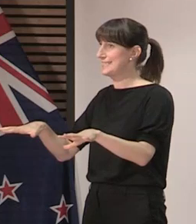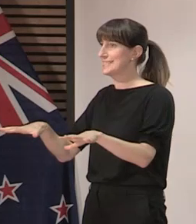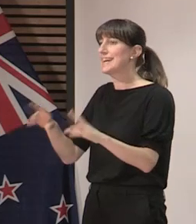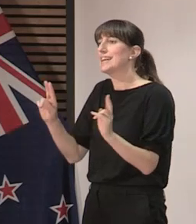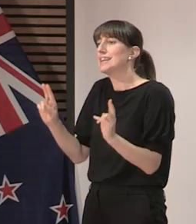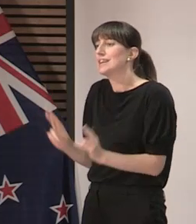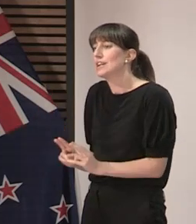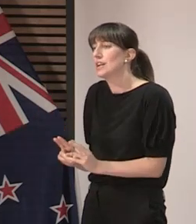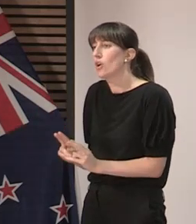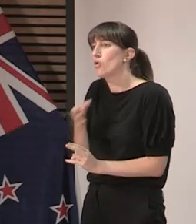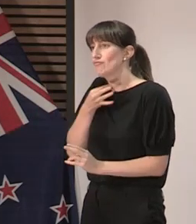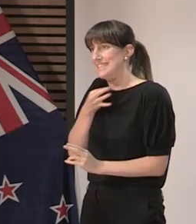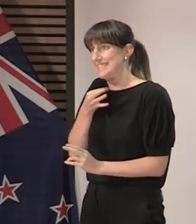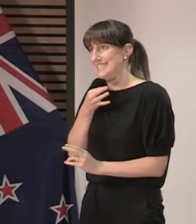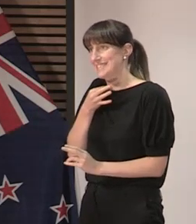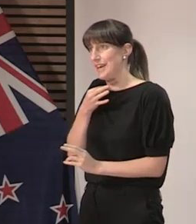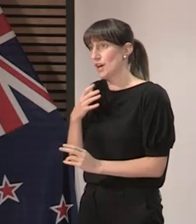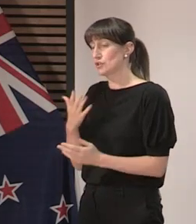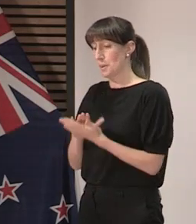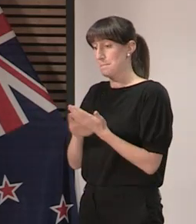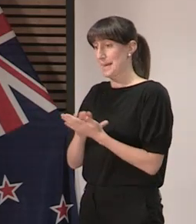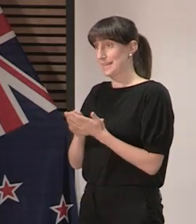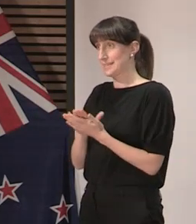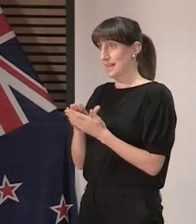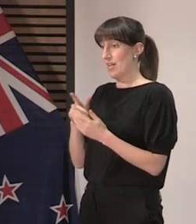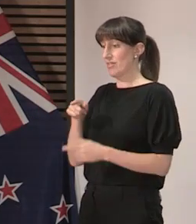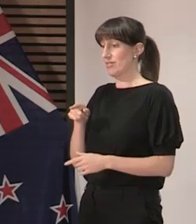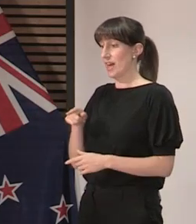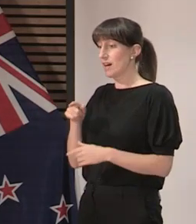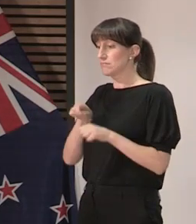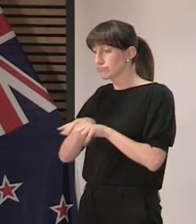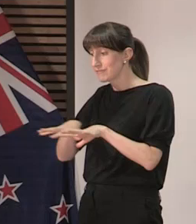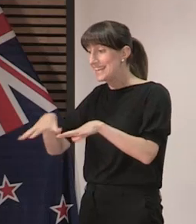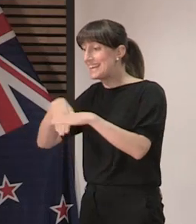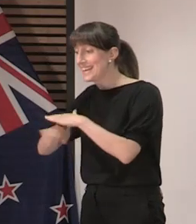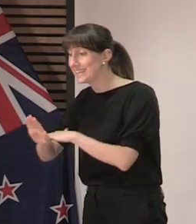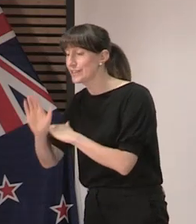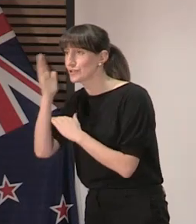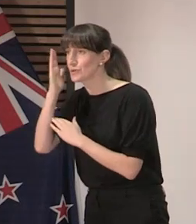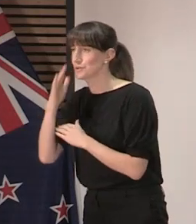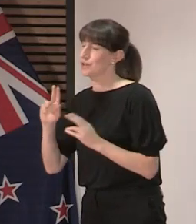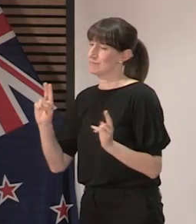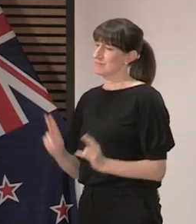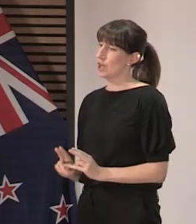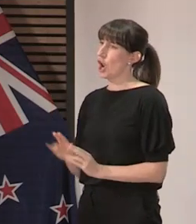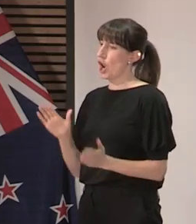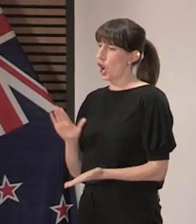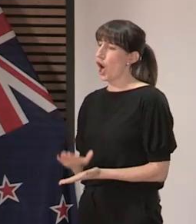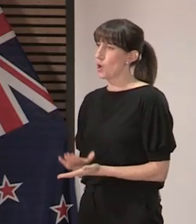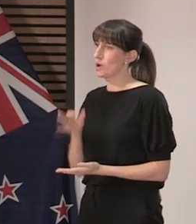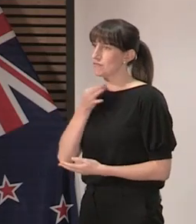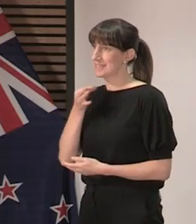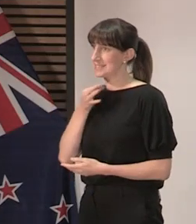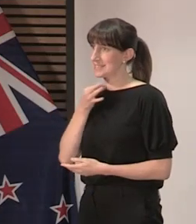through the gate in the first place is low. Keeping in mind that there are some 400,000 people going to work under Alert